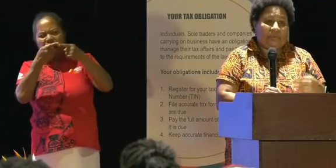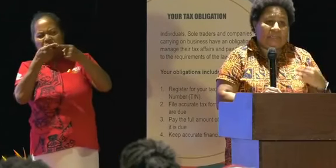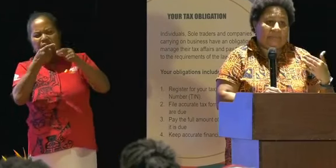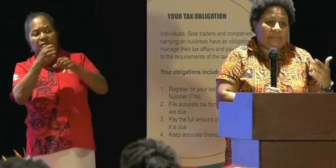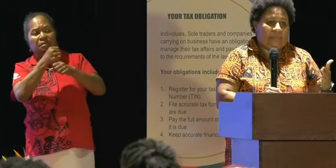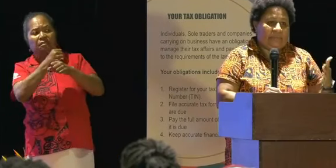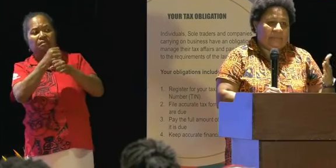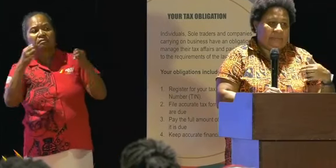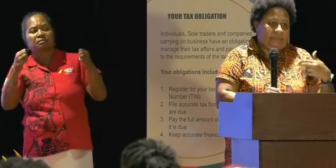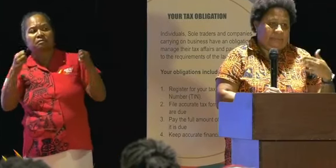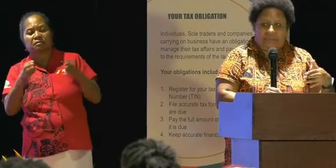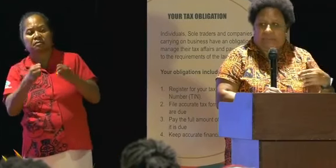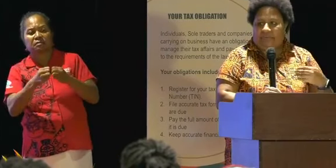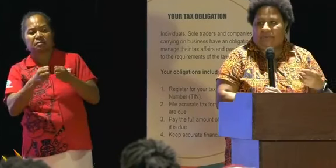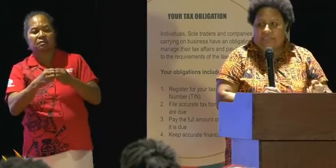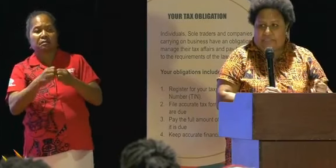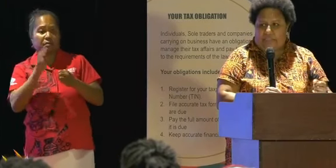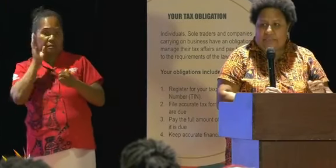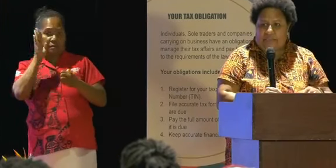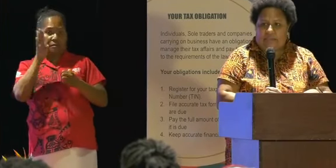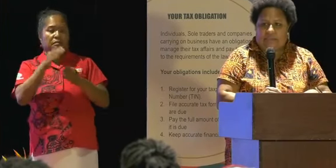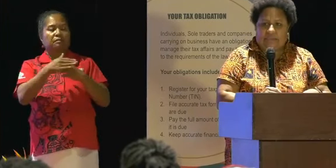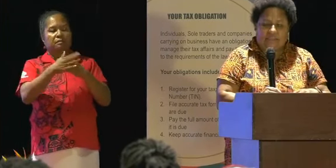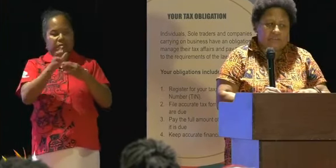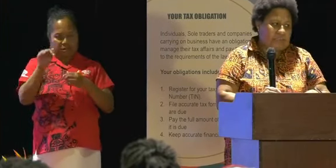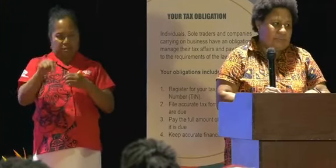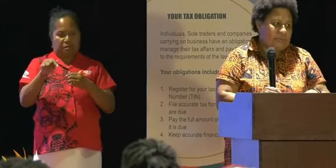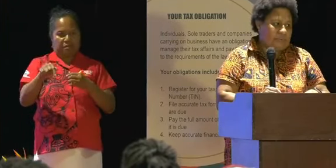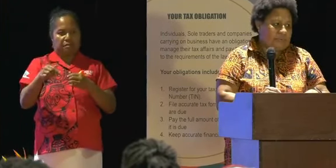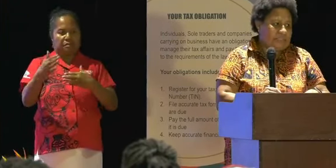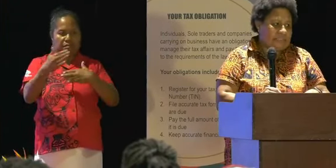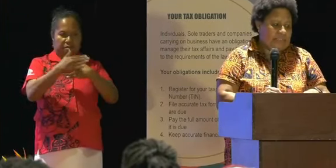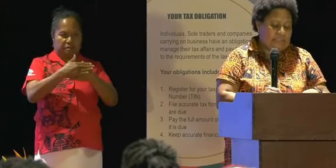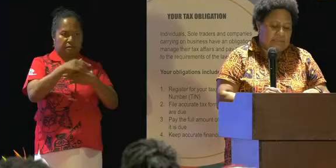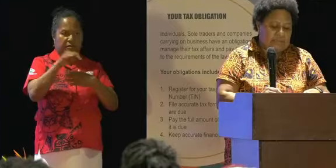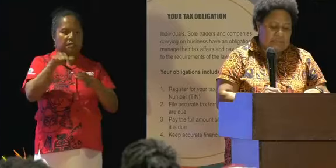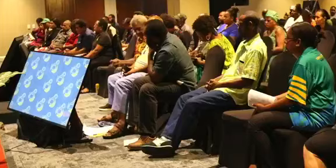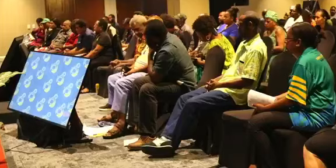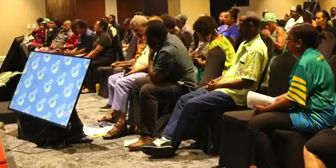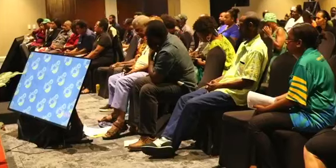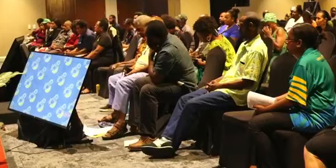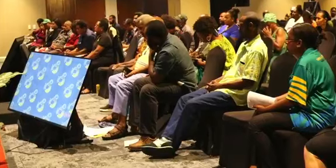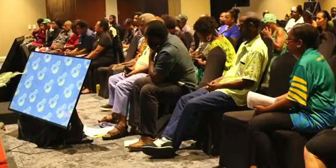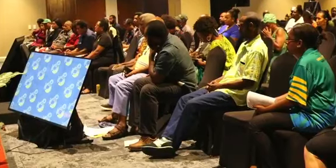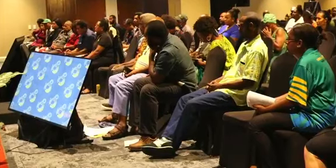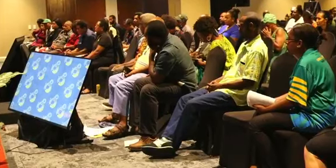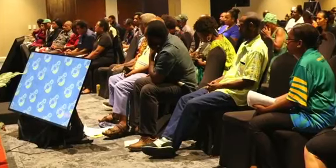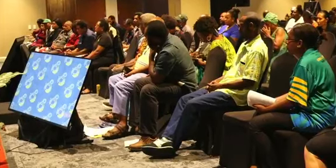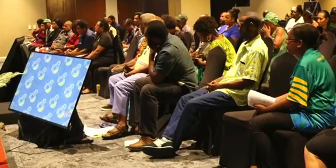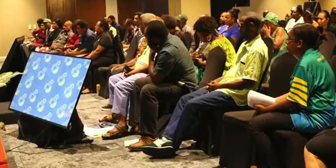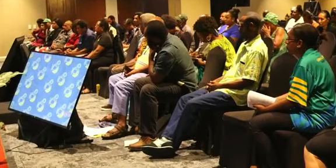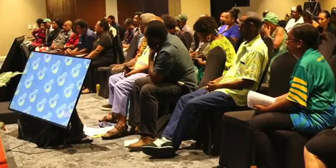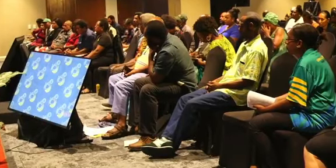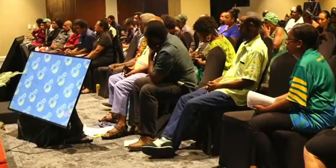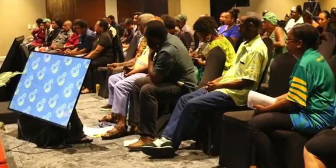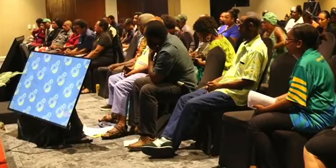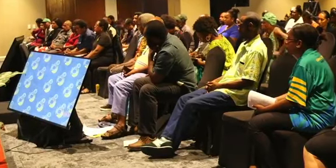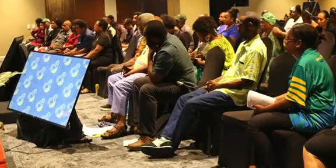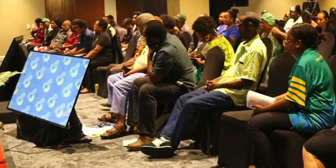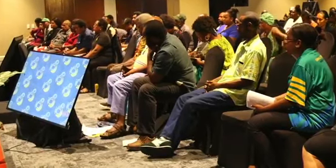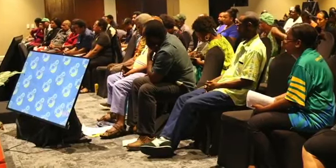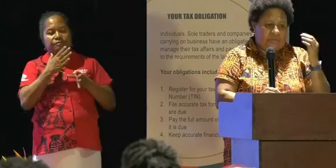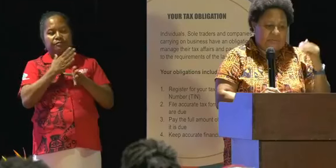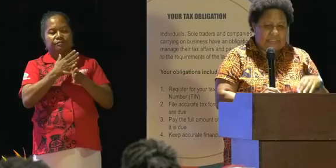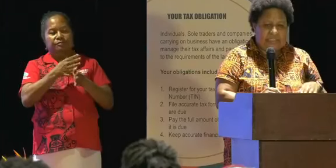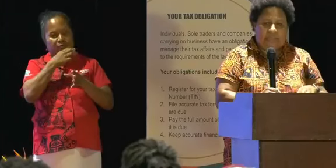Bampla opening before the end of this year. There are some new offices there. So we also have staff there who